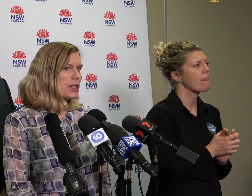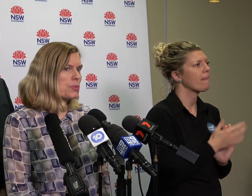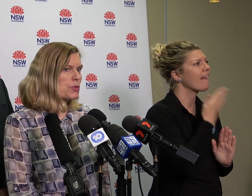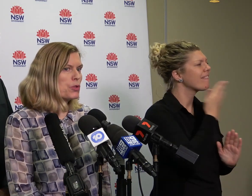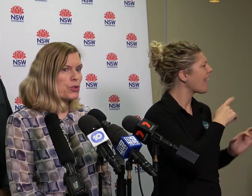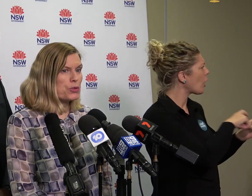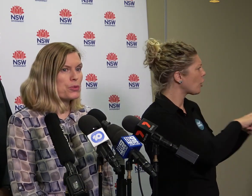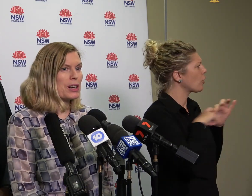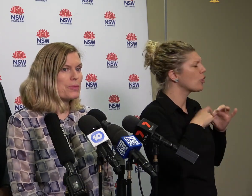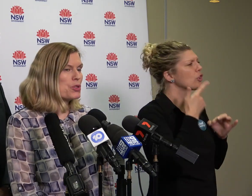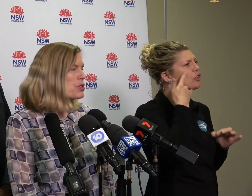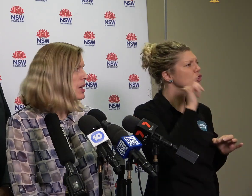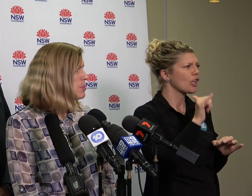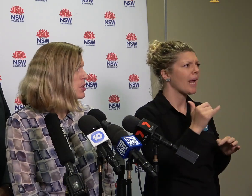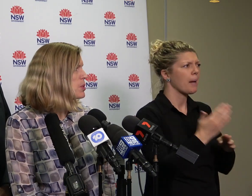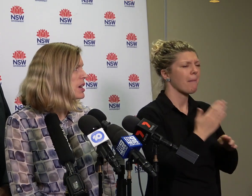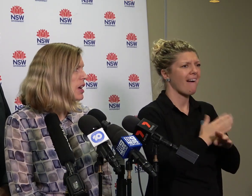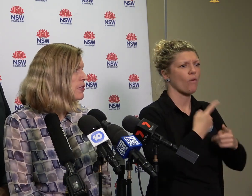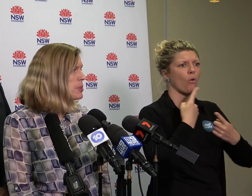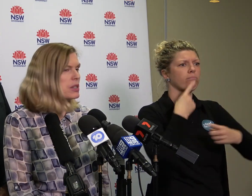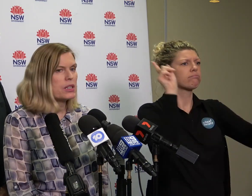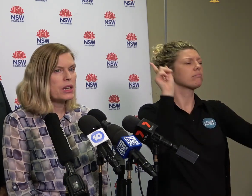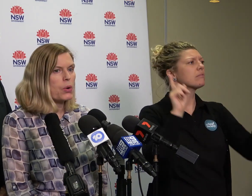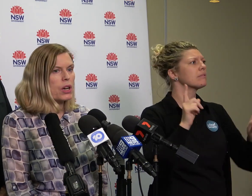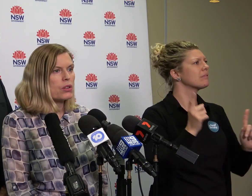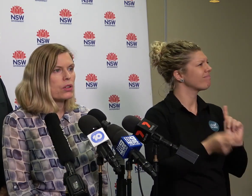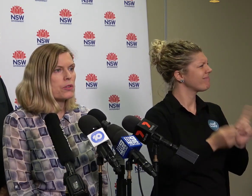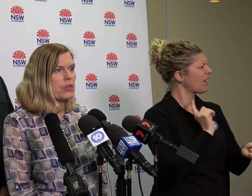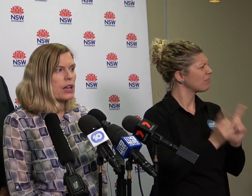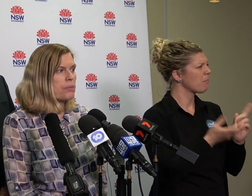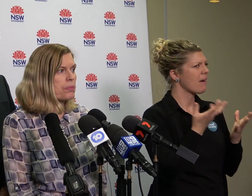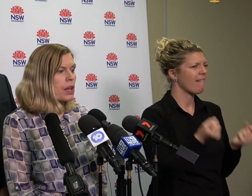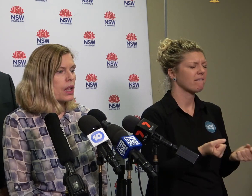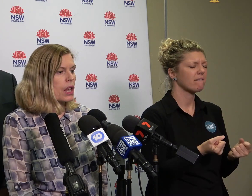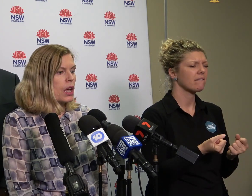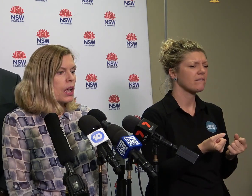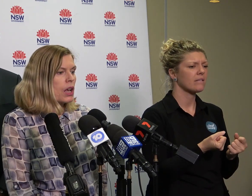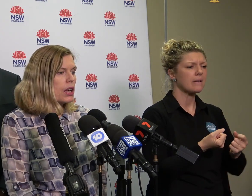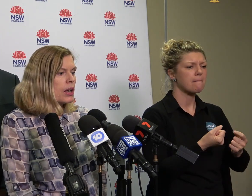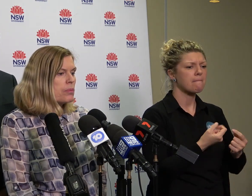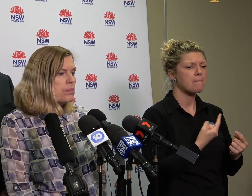you check with us before you do that, because we have been seeing quite a lot of